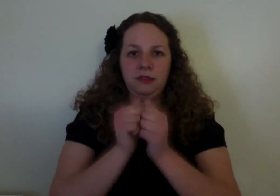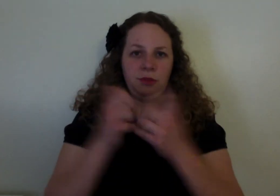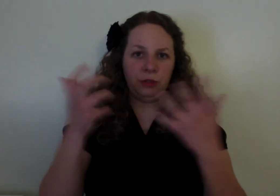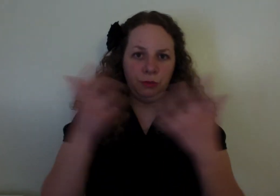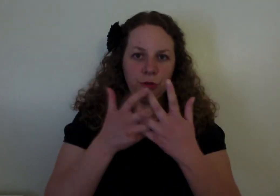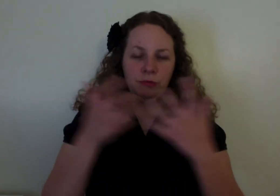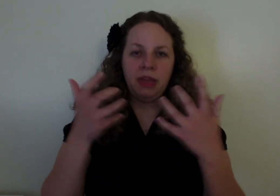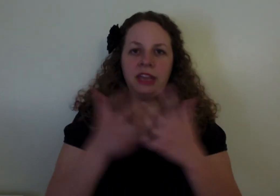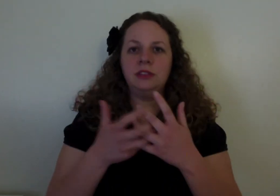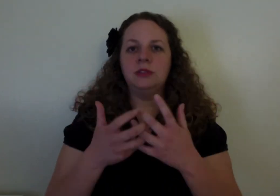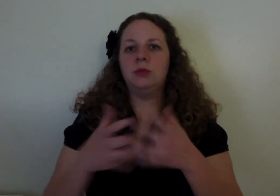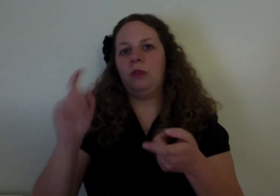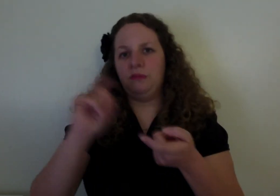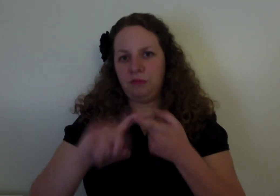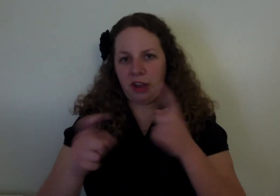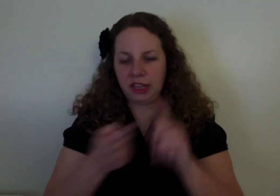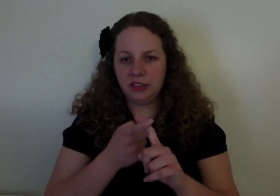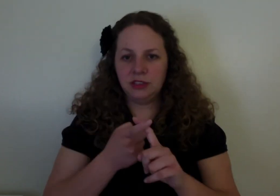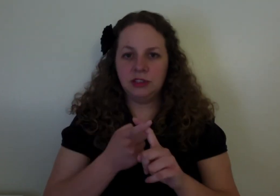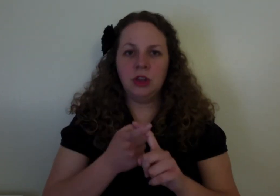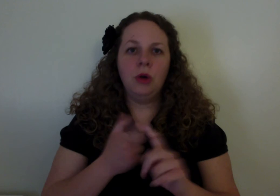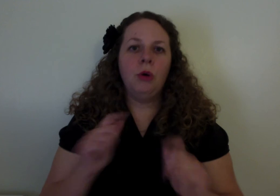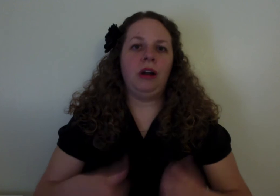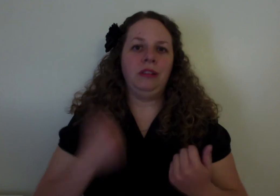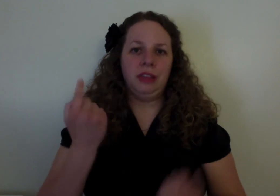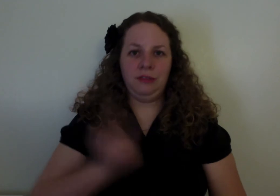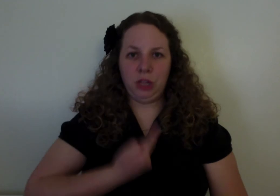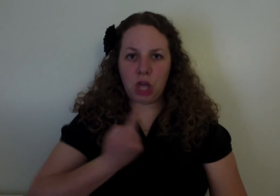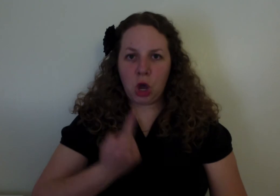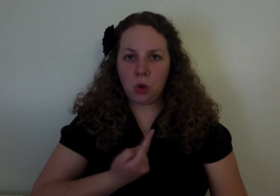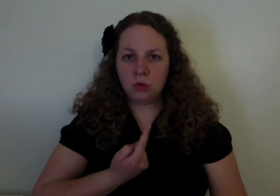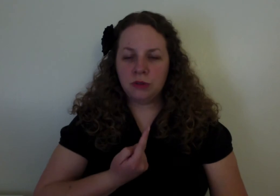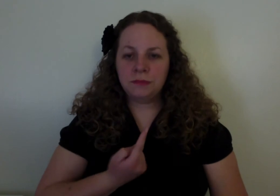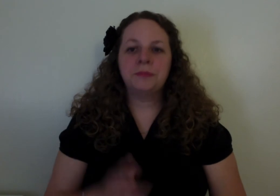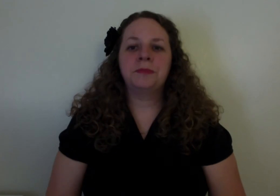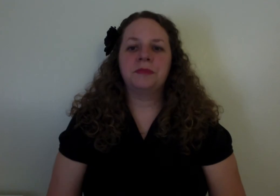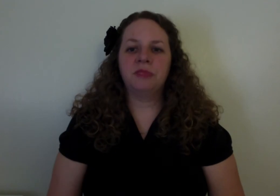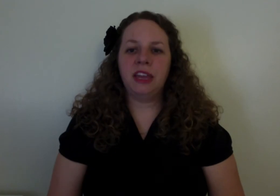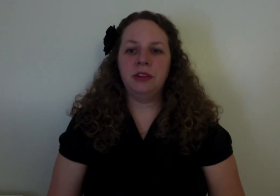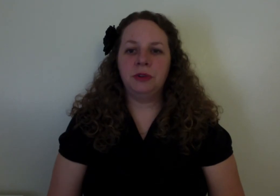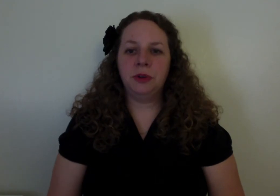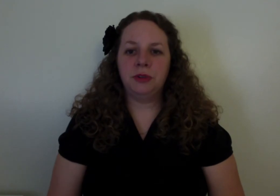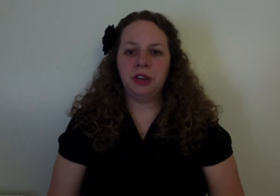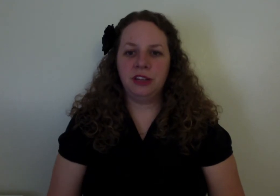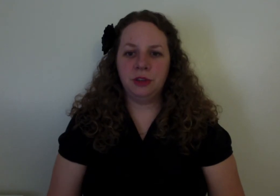with roommate or friends, or live alone. Okay, you can go through any of those.